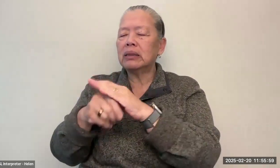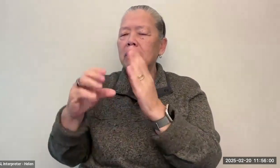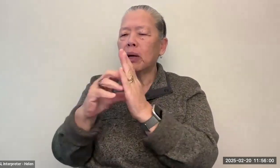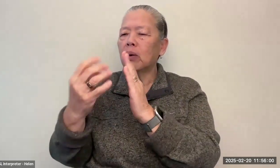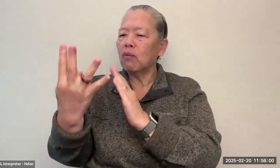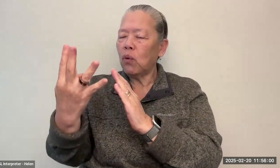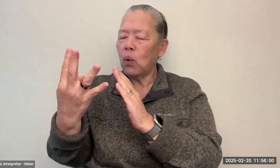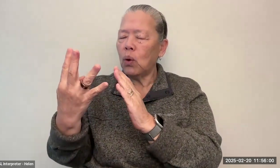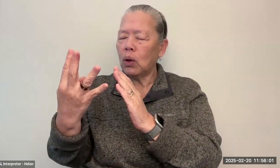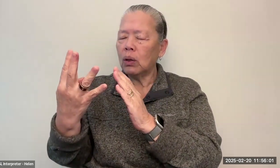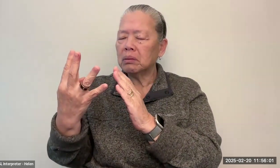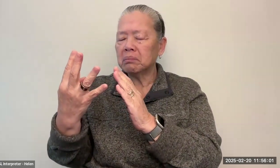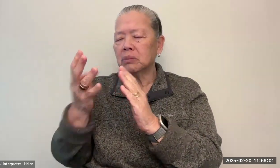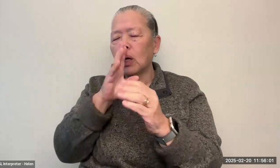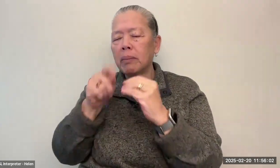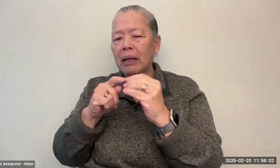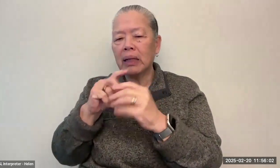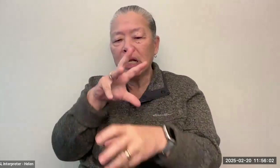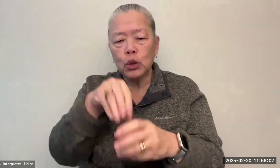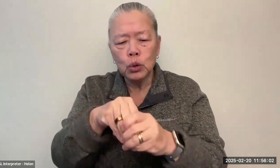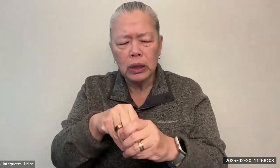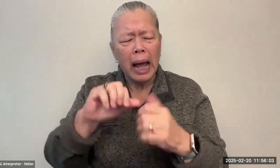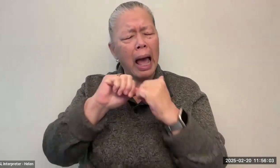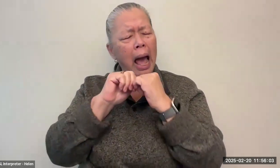inclusion, relate to regionalization?